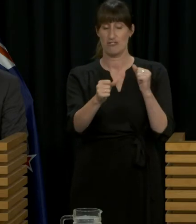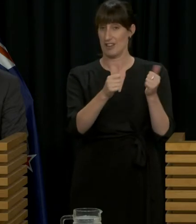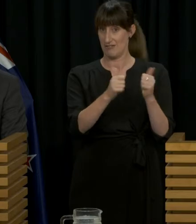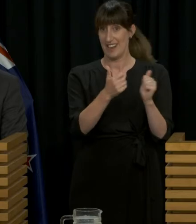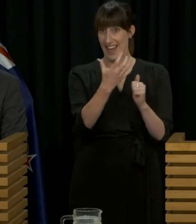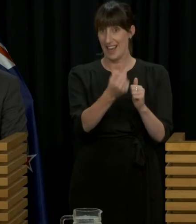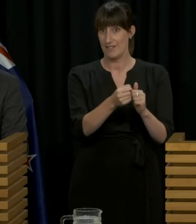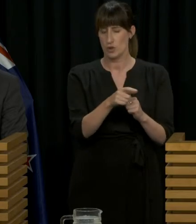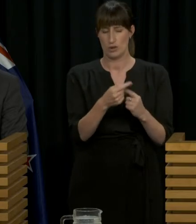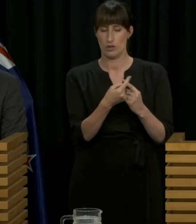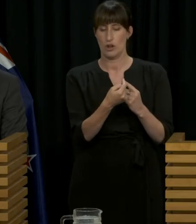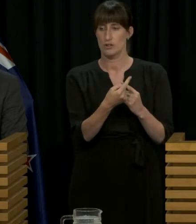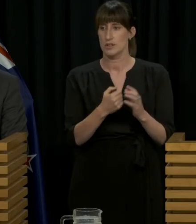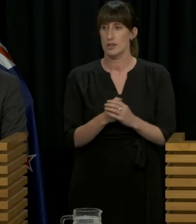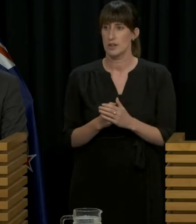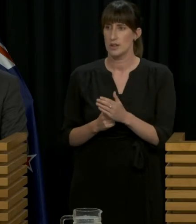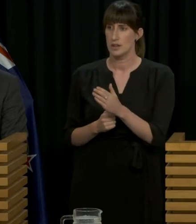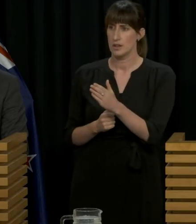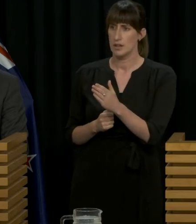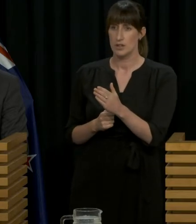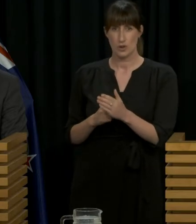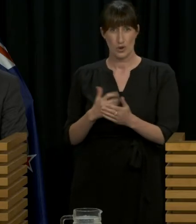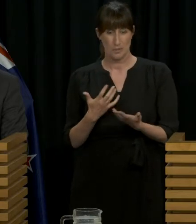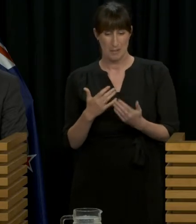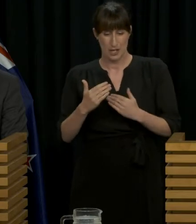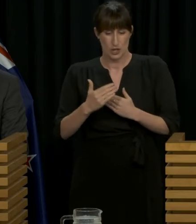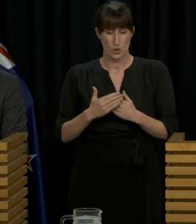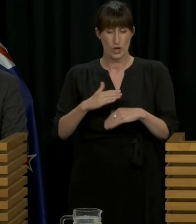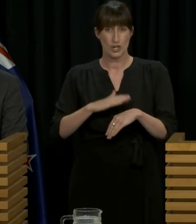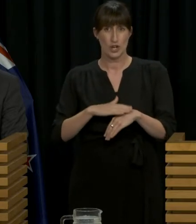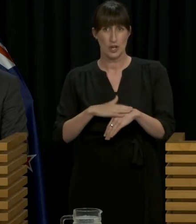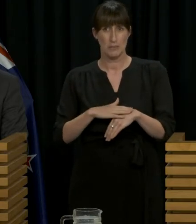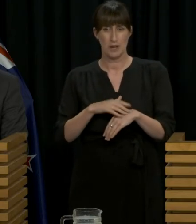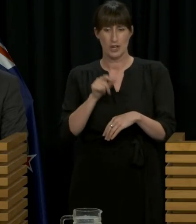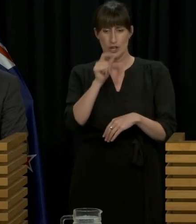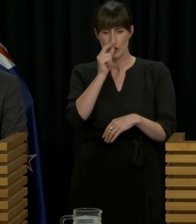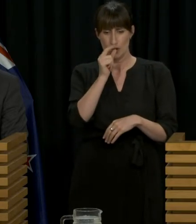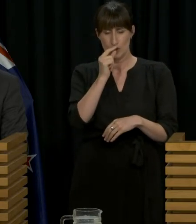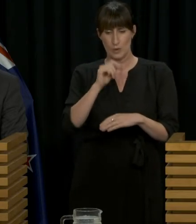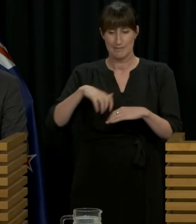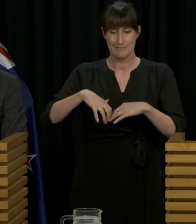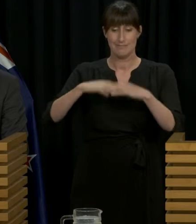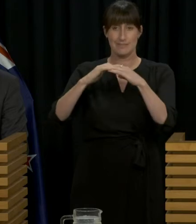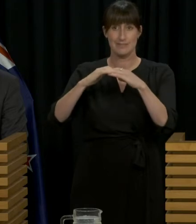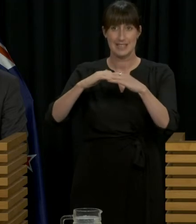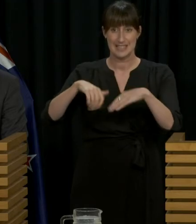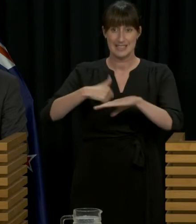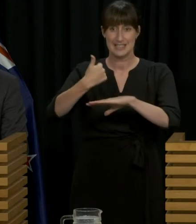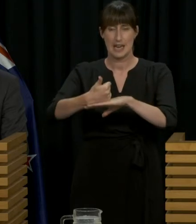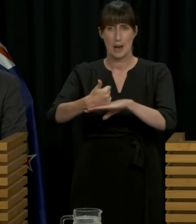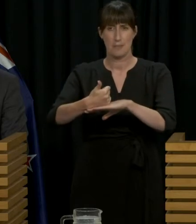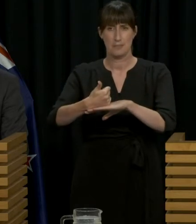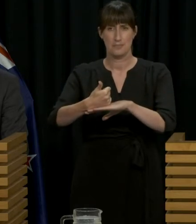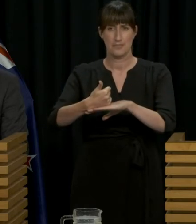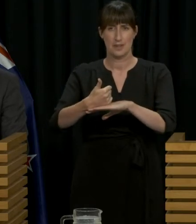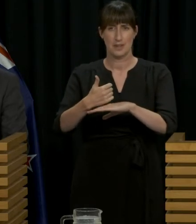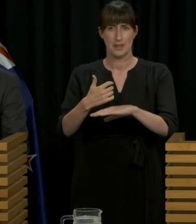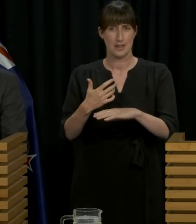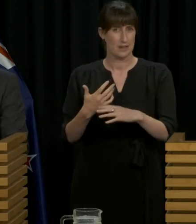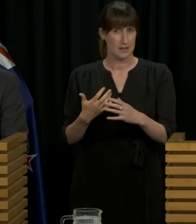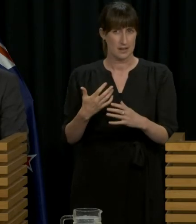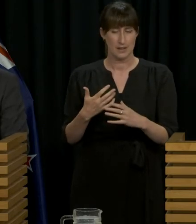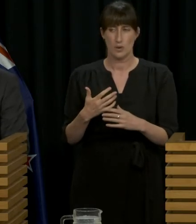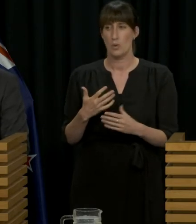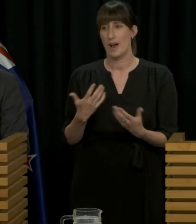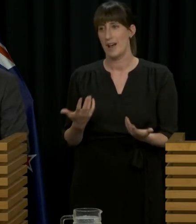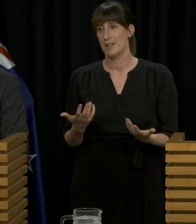could look at in the short term to get the doses higher. It would maybe potentially be a longer term option, but not going to help. Look, you never